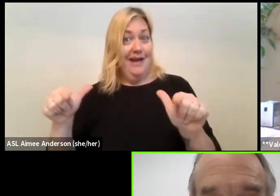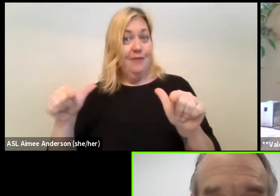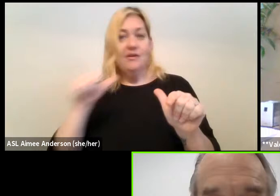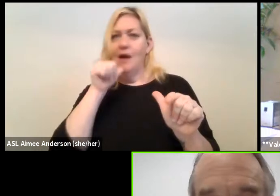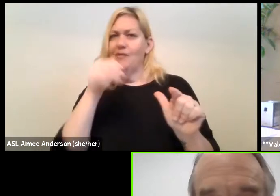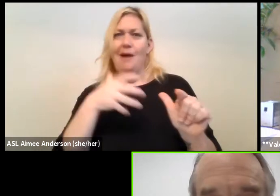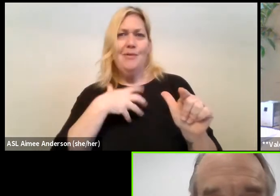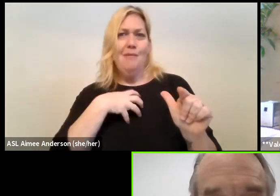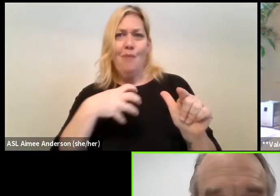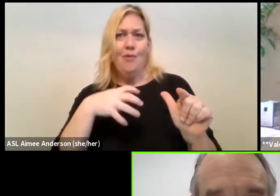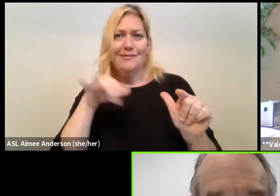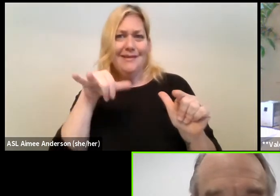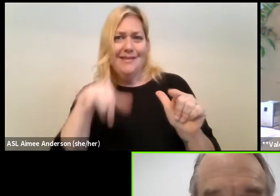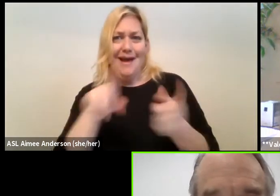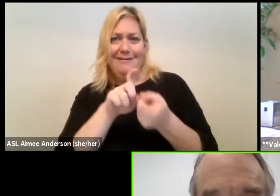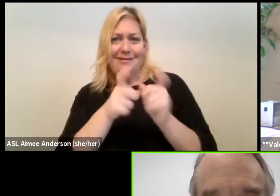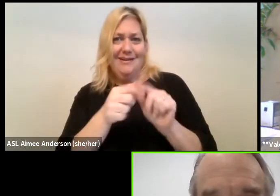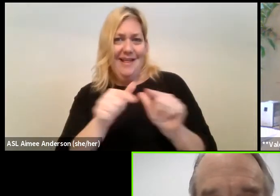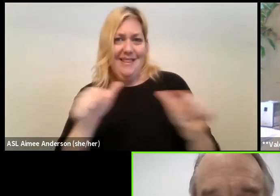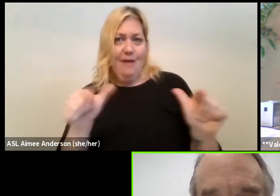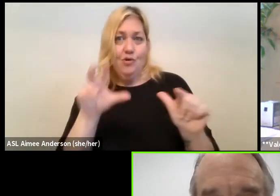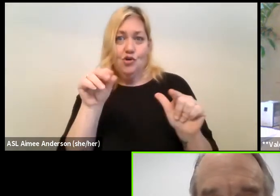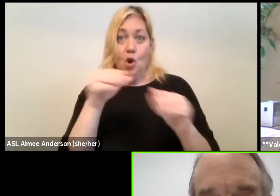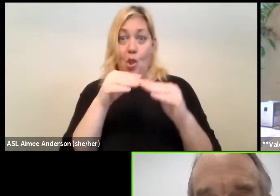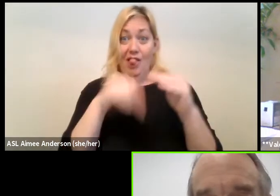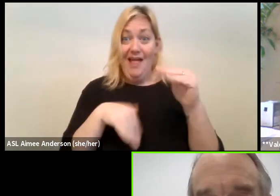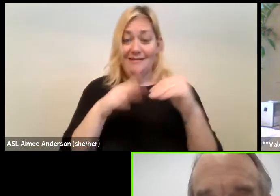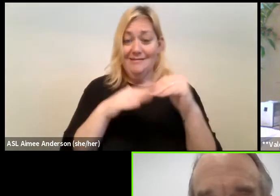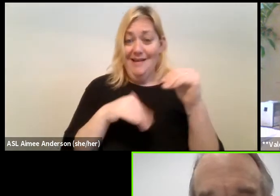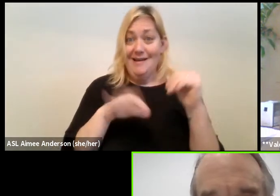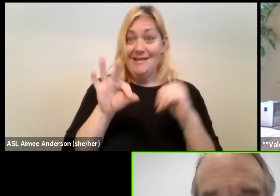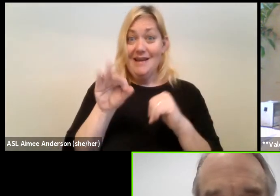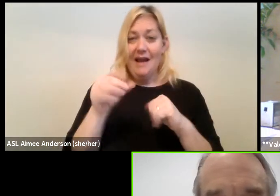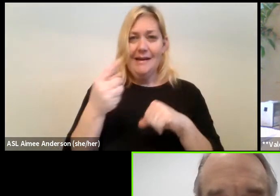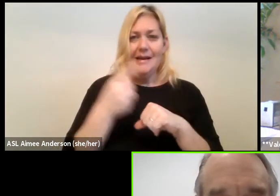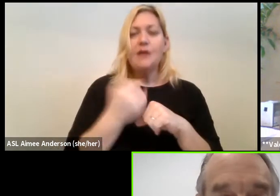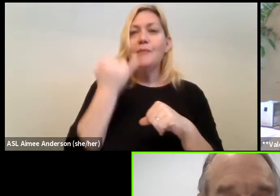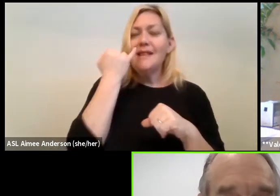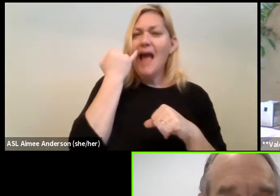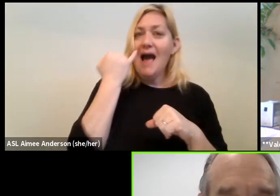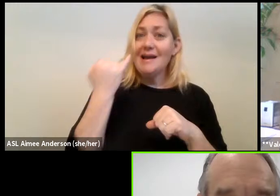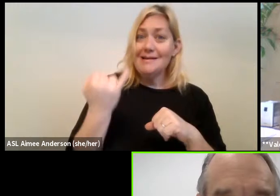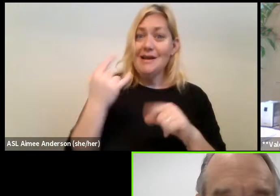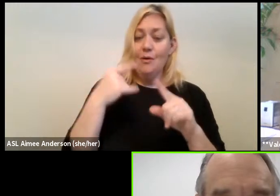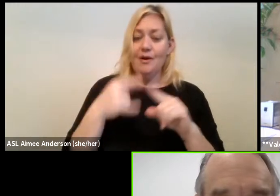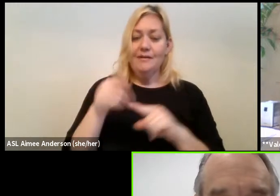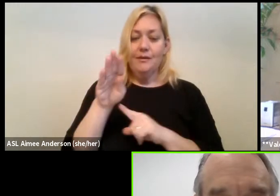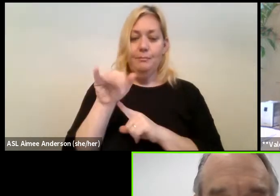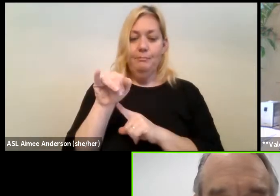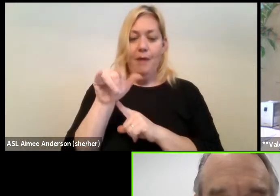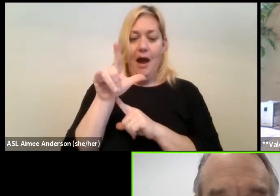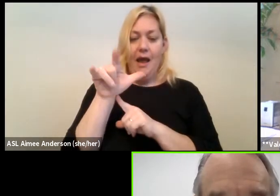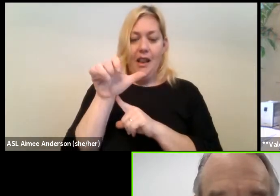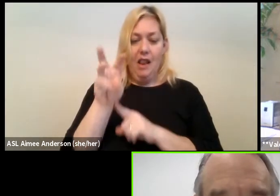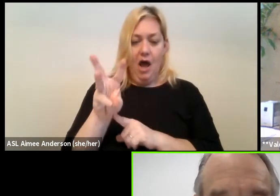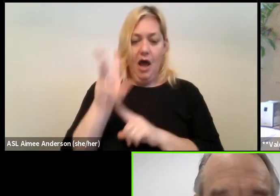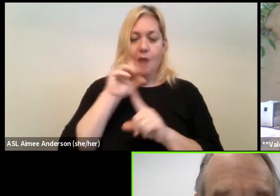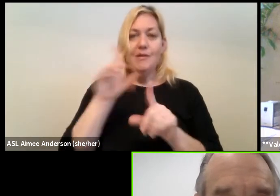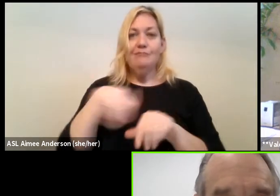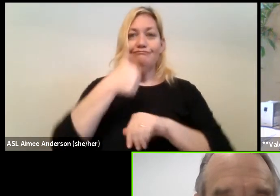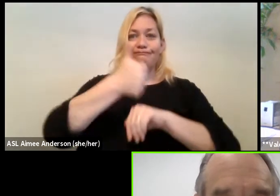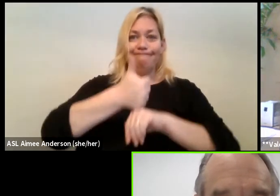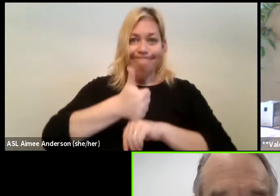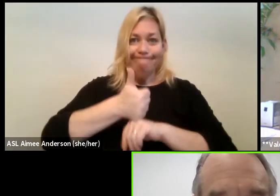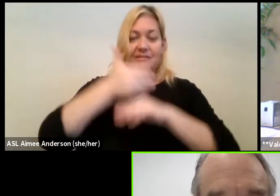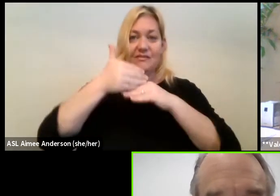opposed to changing the language to no less than 90 days. But I think the idea was that this bylaw had been in place for a long time